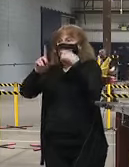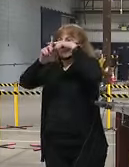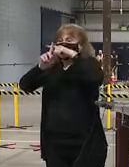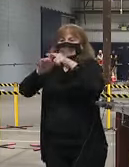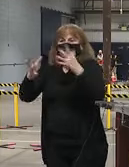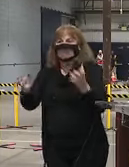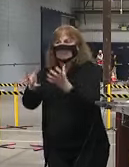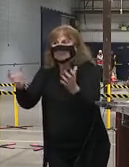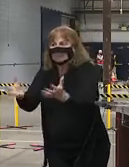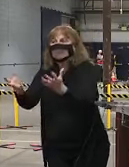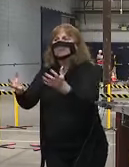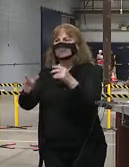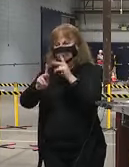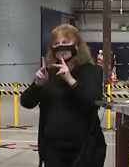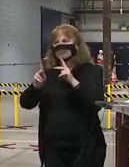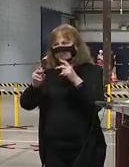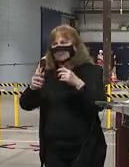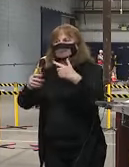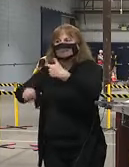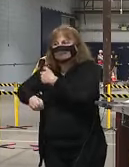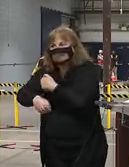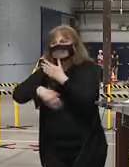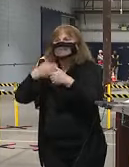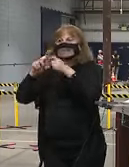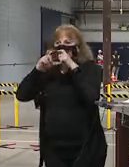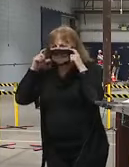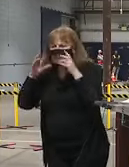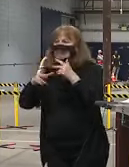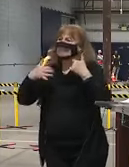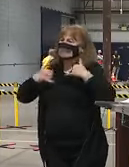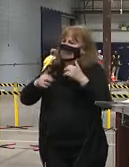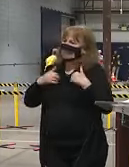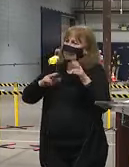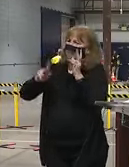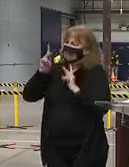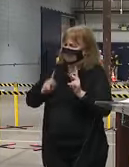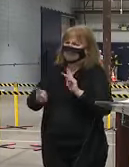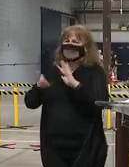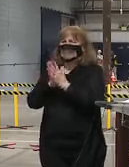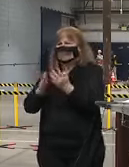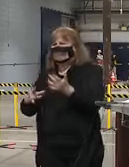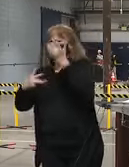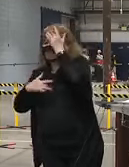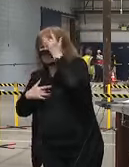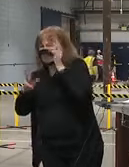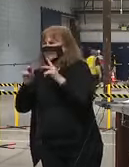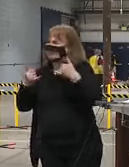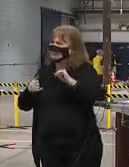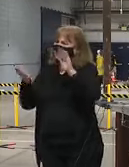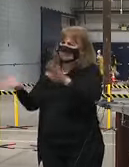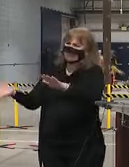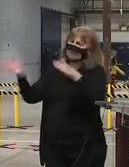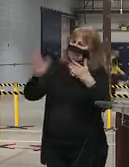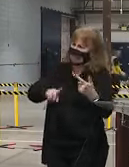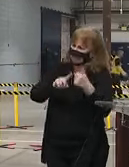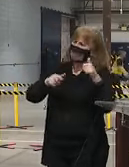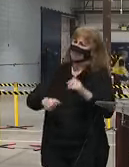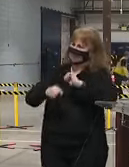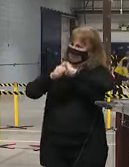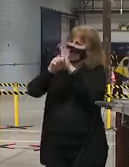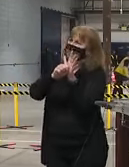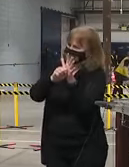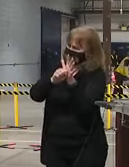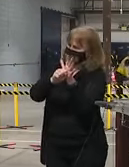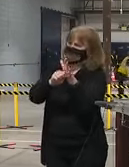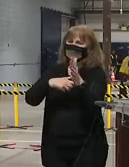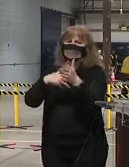trend direction. Because we still have neighbors getting sick, we still have neighbors who are dying from this virus.